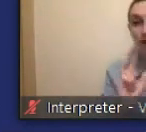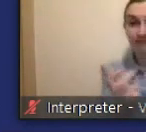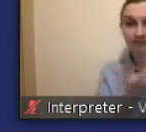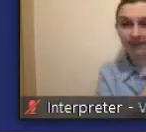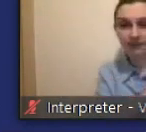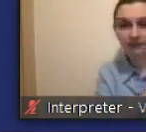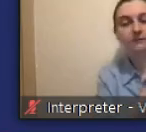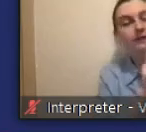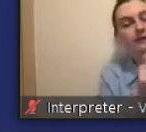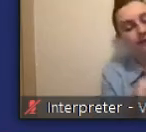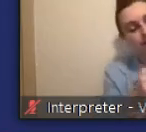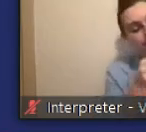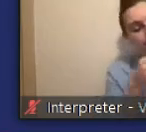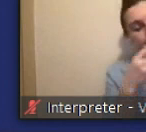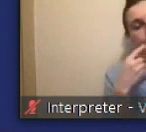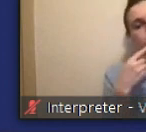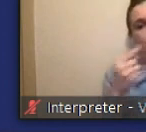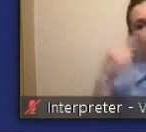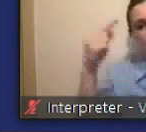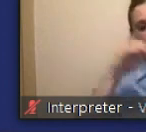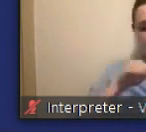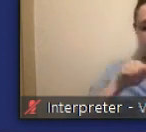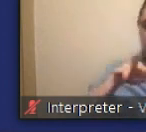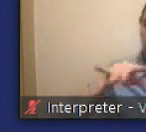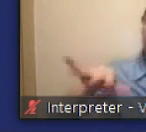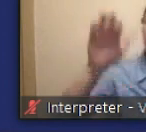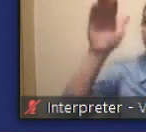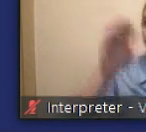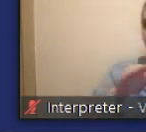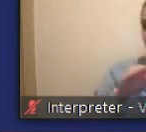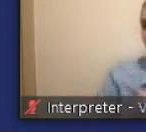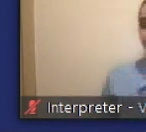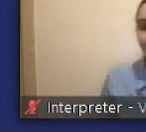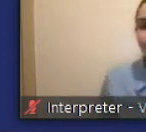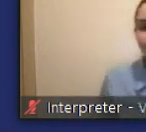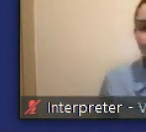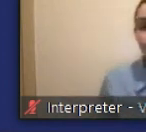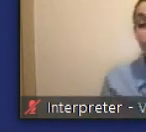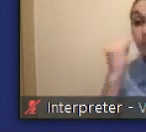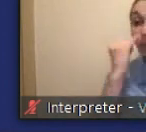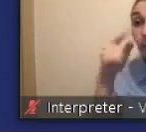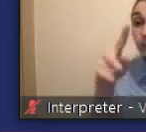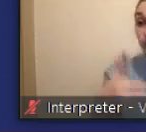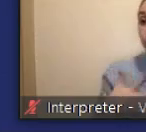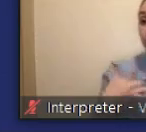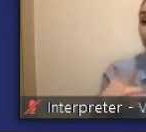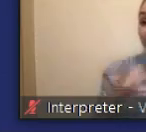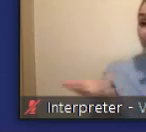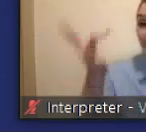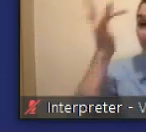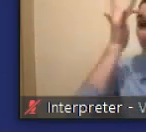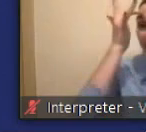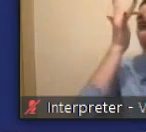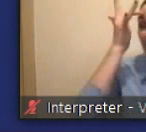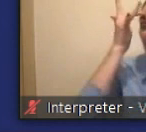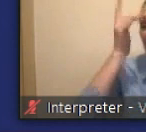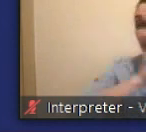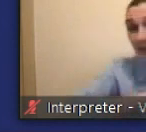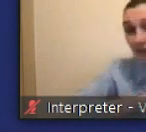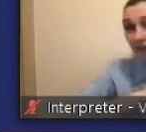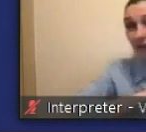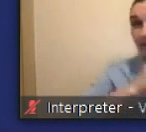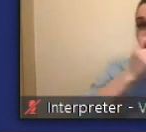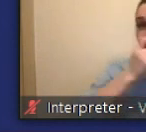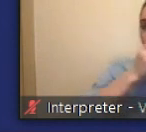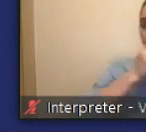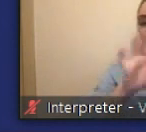spread at your holiday gathering. If, of course, you're feeling ill, as always, we ask that you get